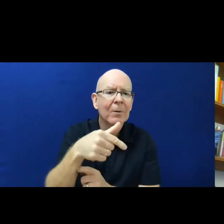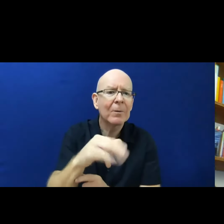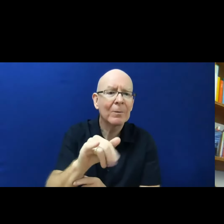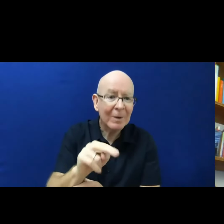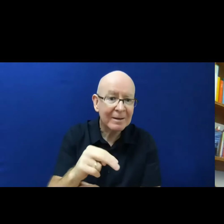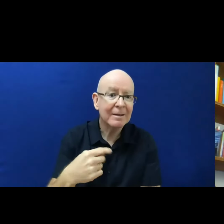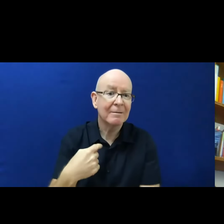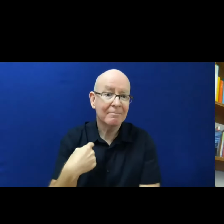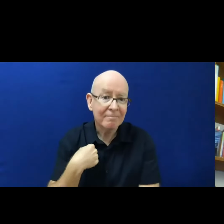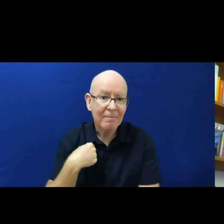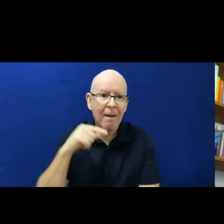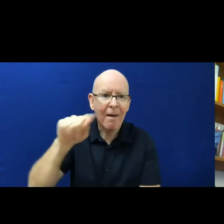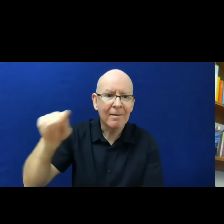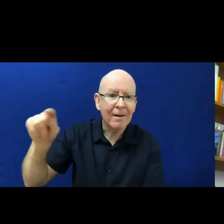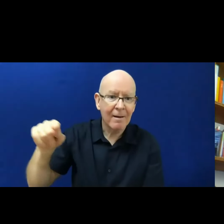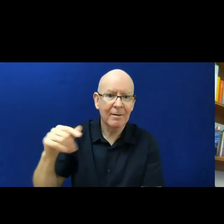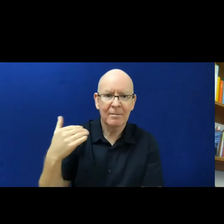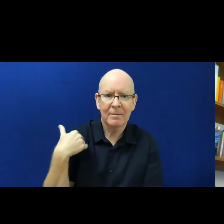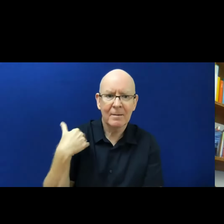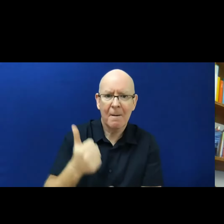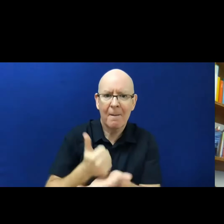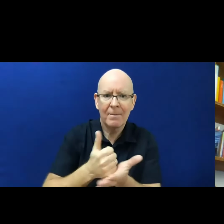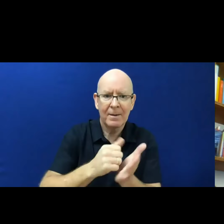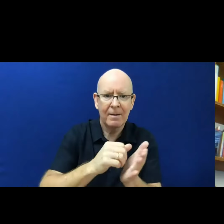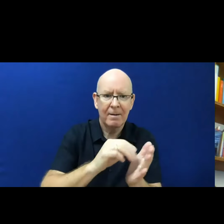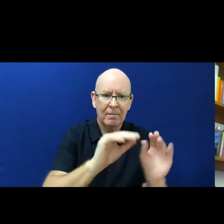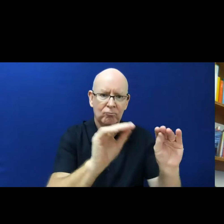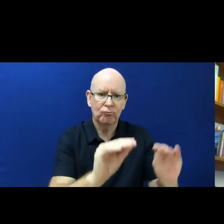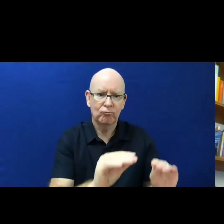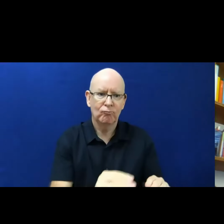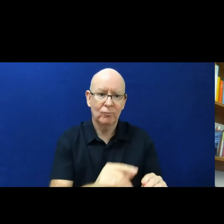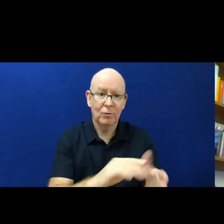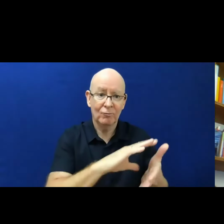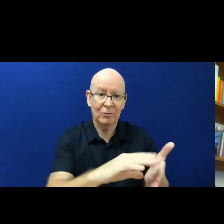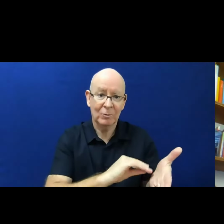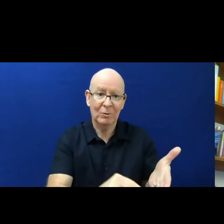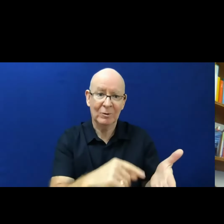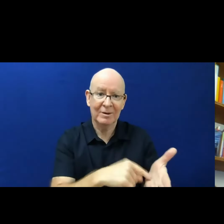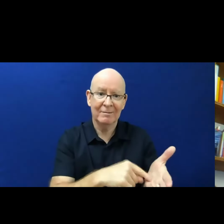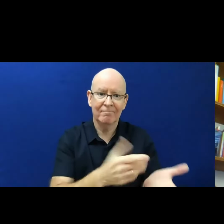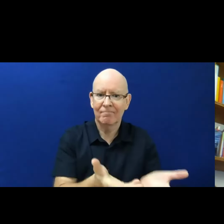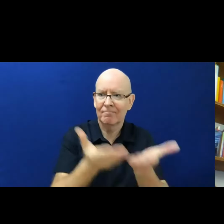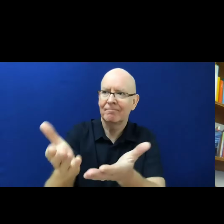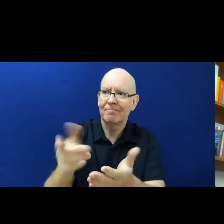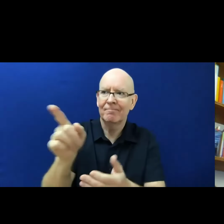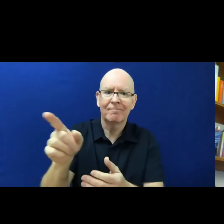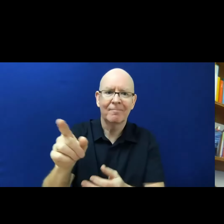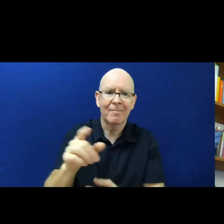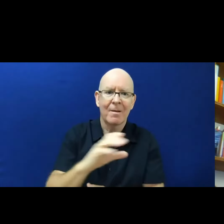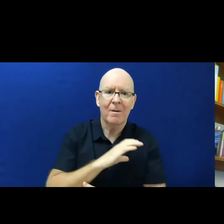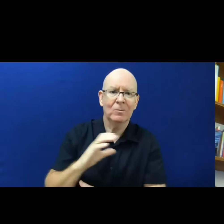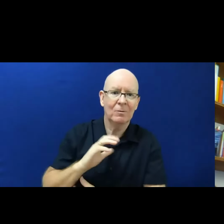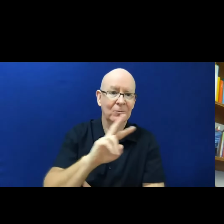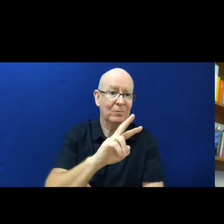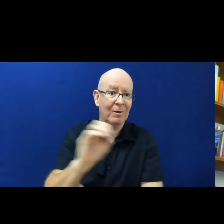I think it was Sweden and Denmark, said we do not have evidence that the human rights treaty system is not working for